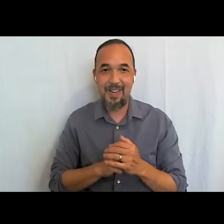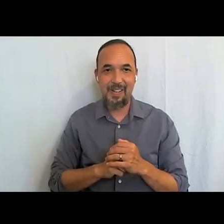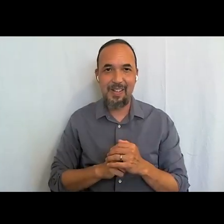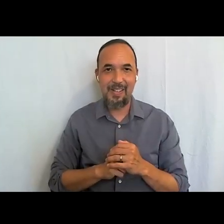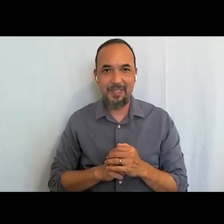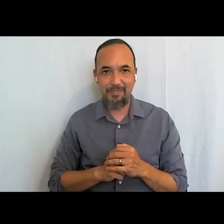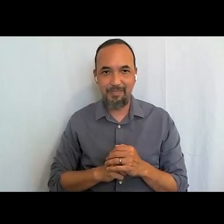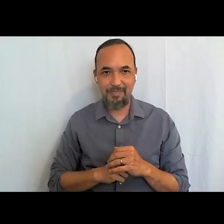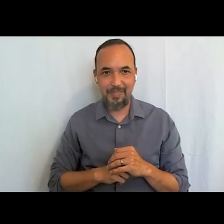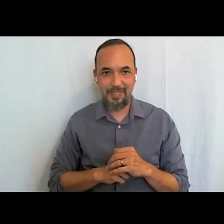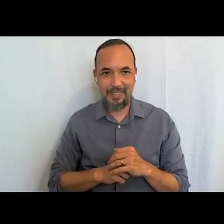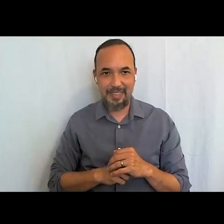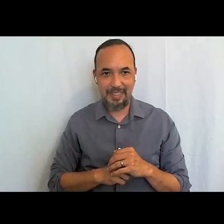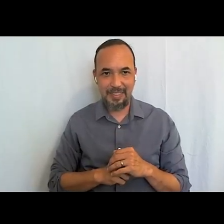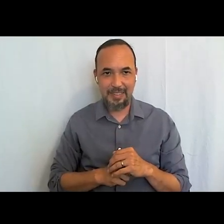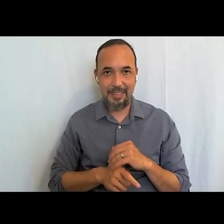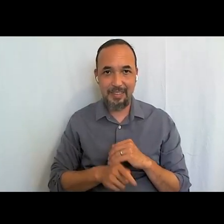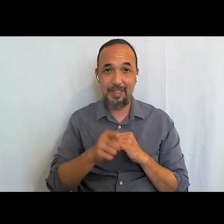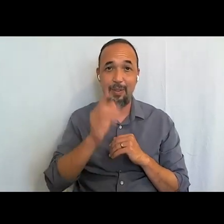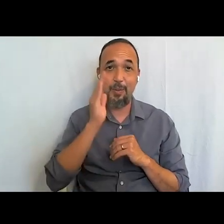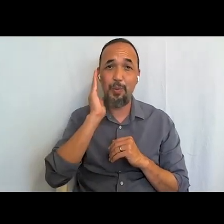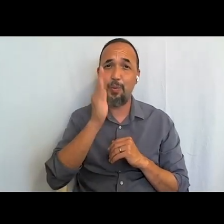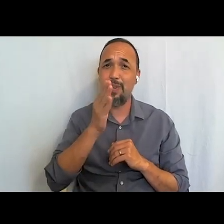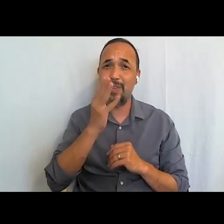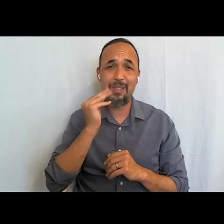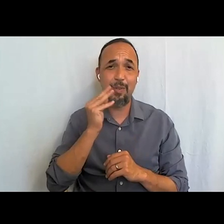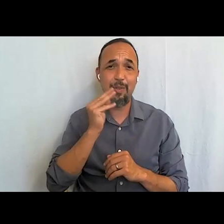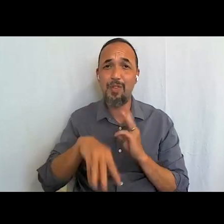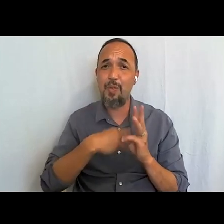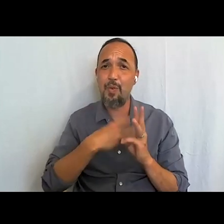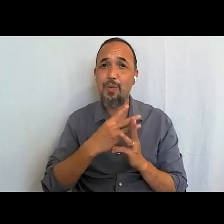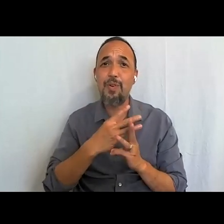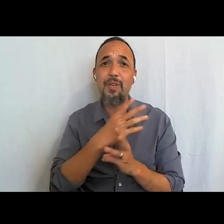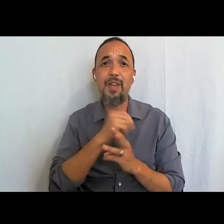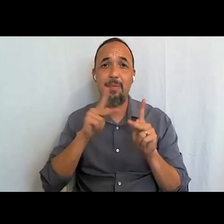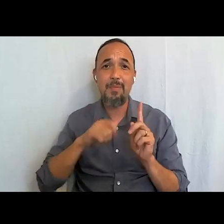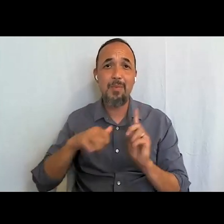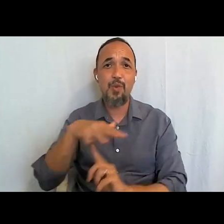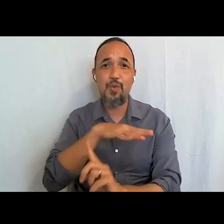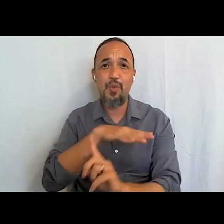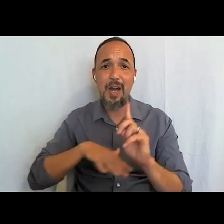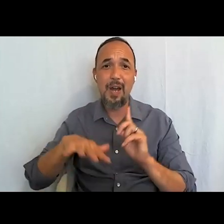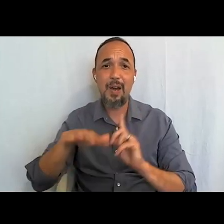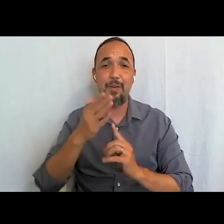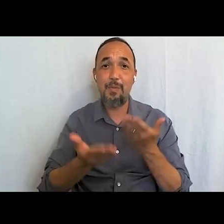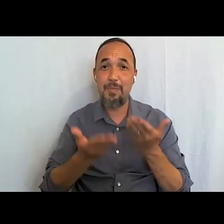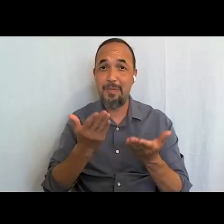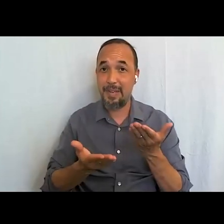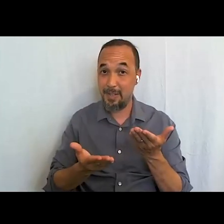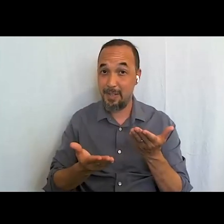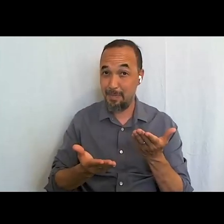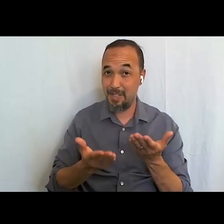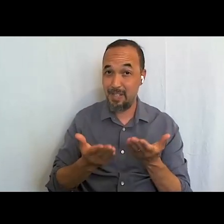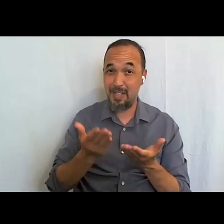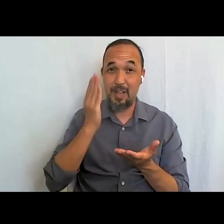but you're going to experience the world and the people around you. Maybe when you decide to GISH, to come and try